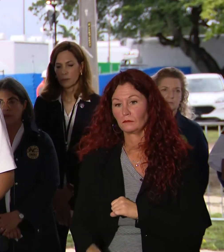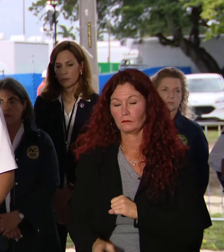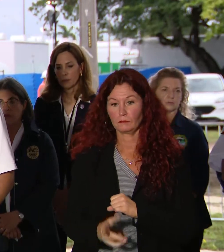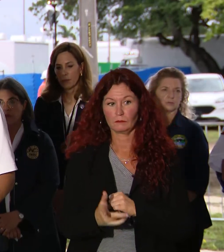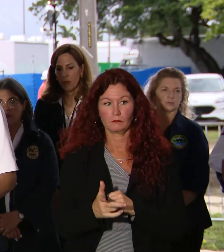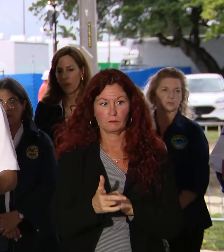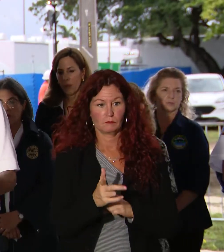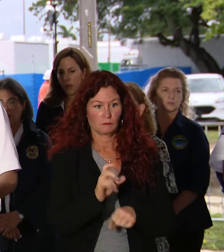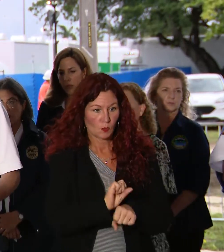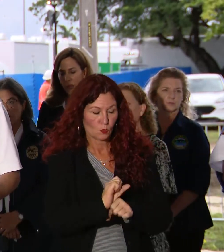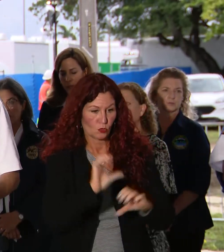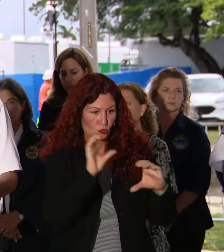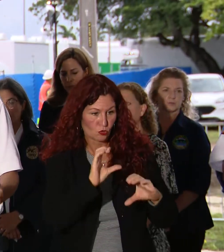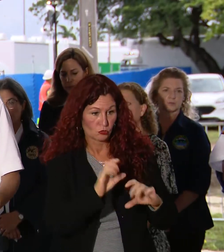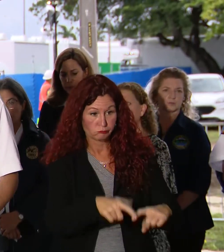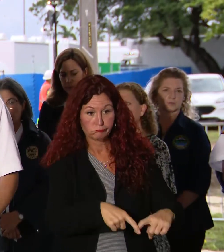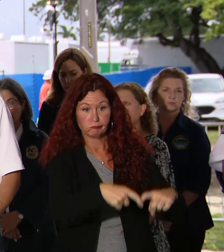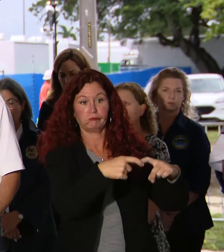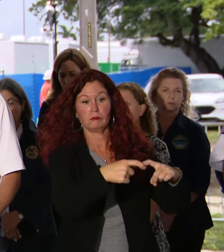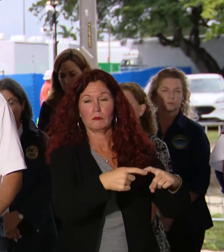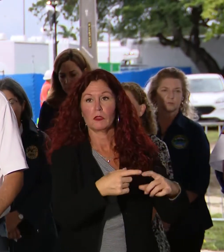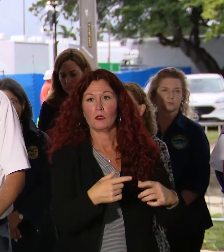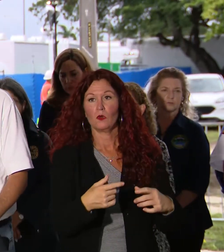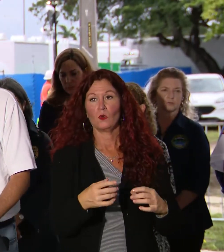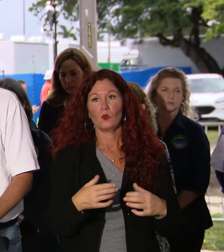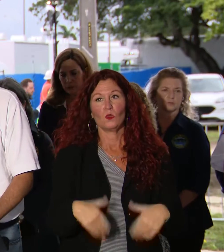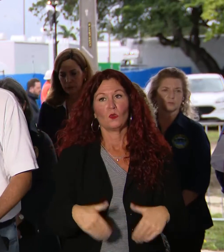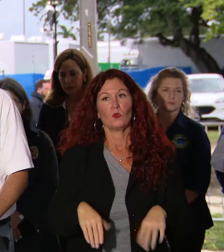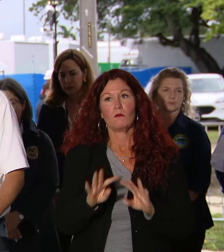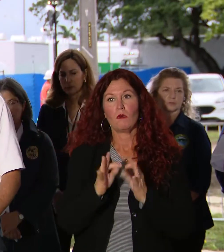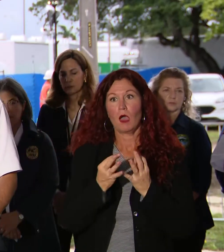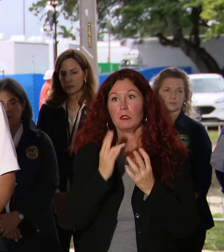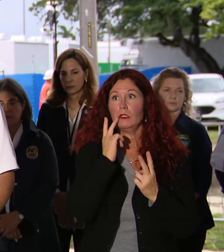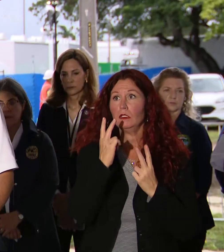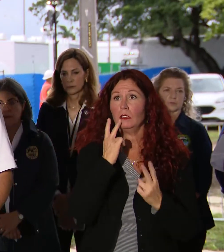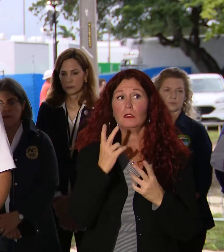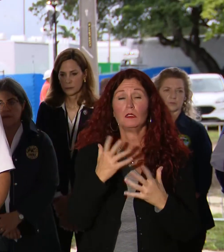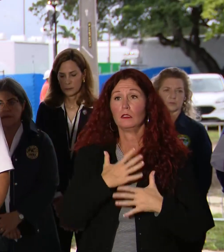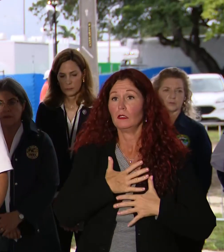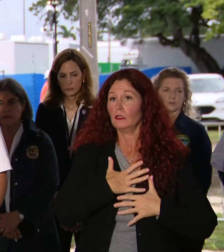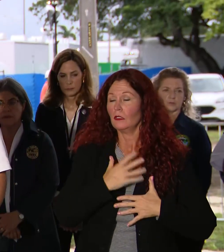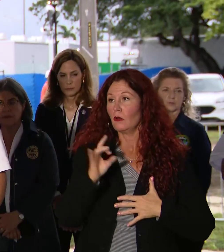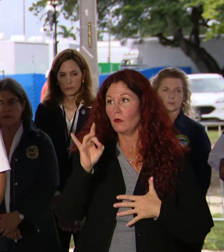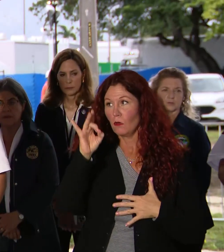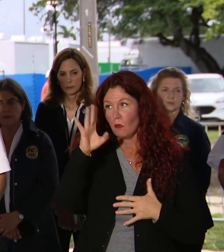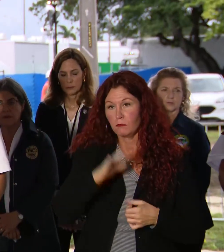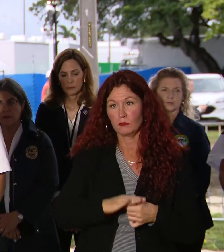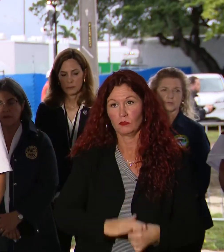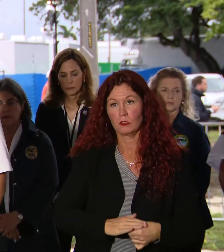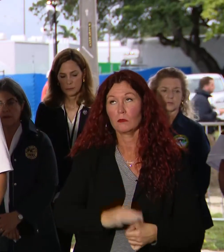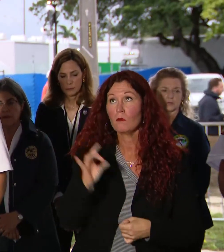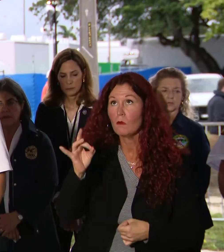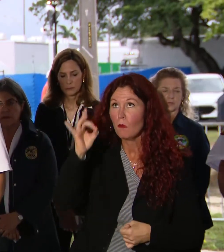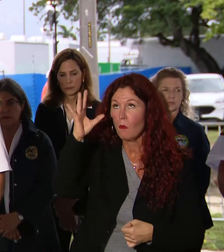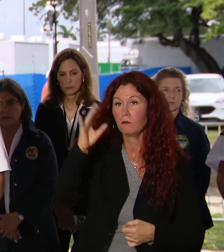distress, knowing that the minutes and the hours were ticking by. But the good news is I was back over